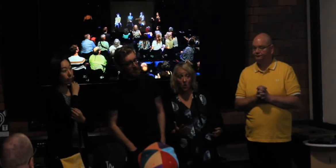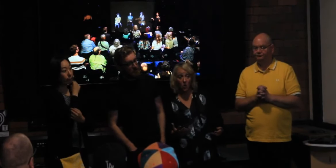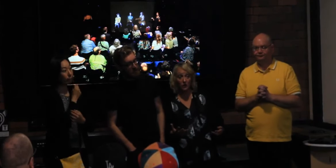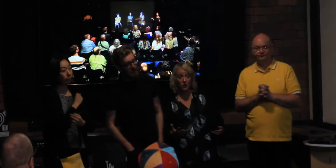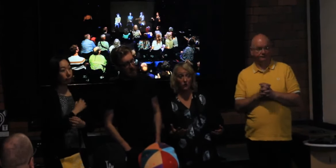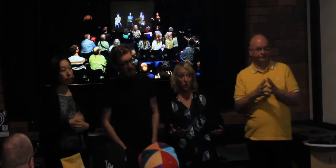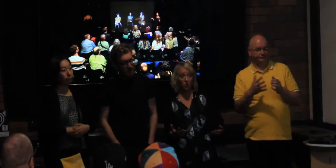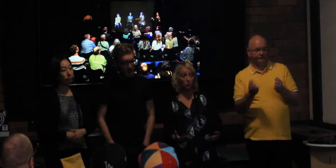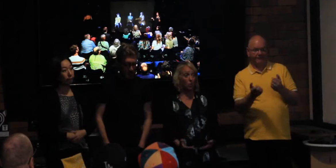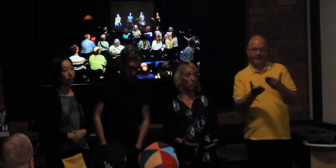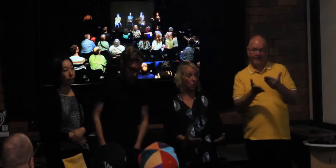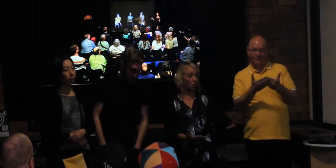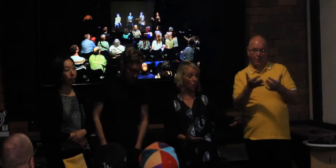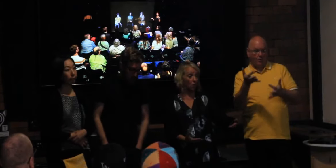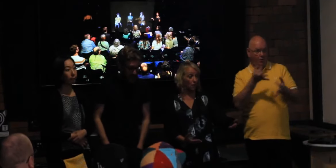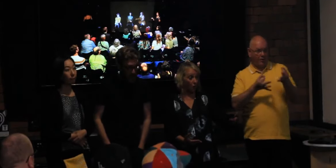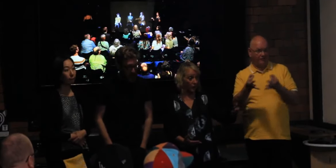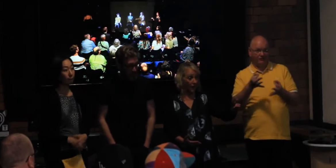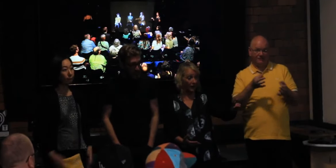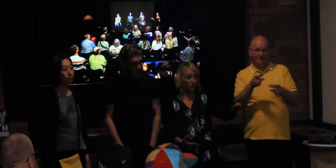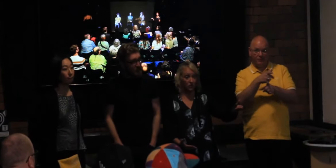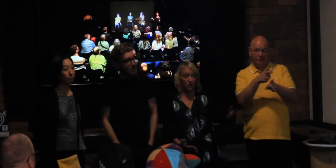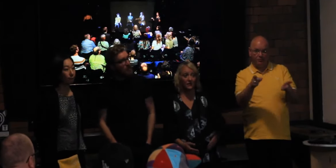Any more questions from the room or